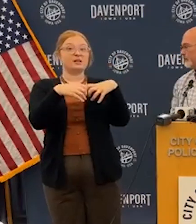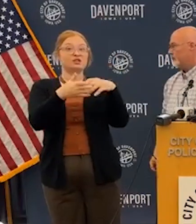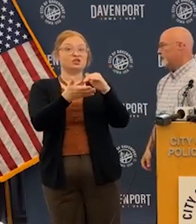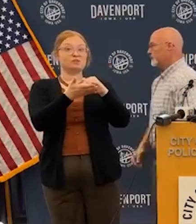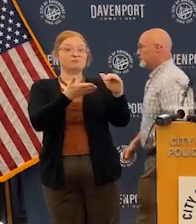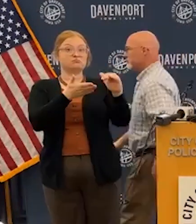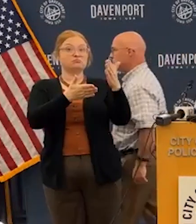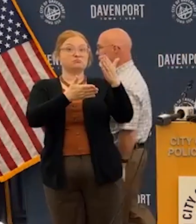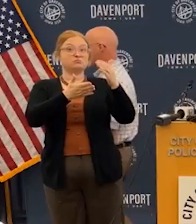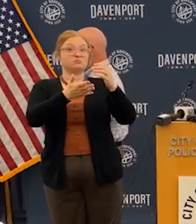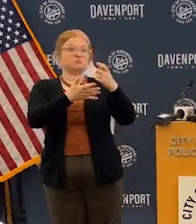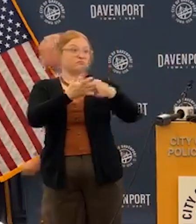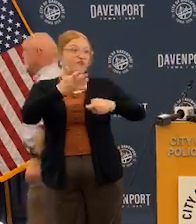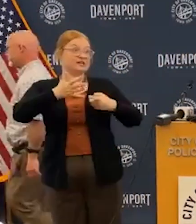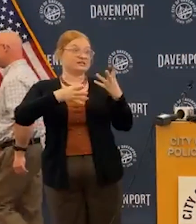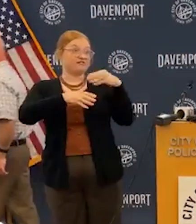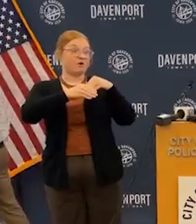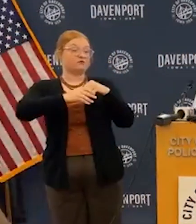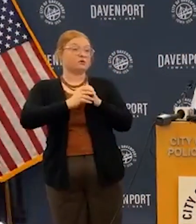Ma'am.